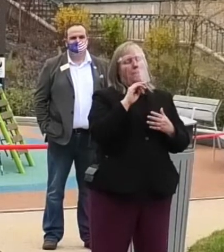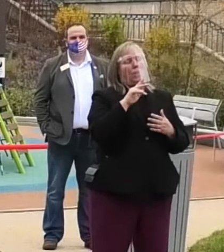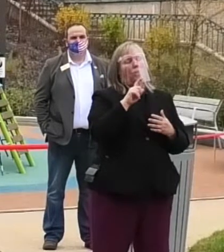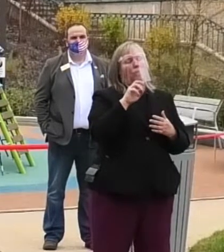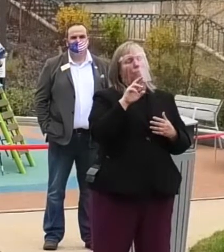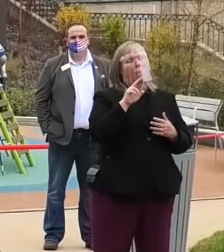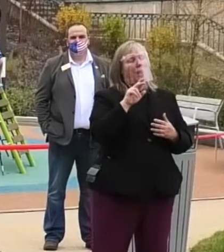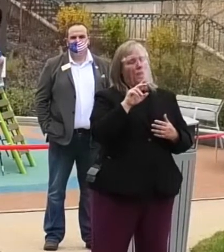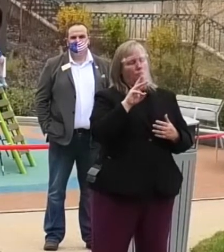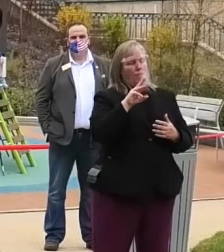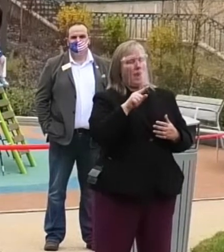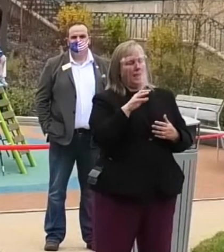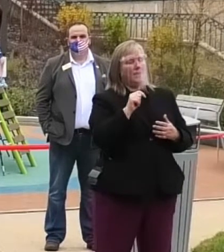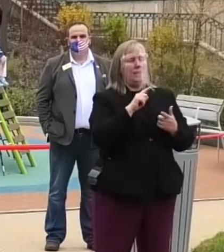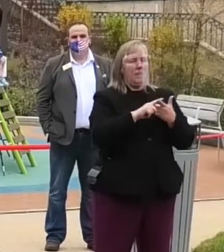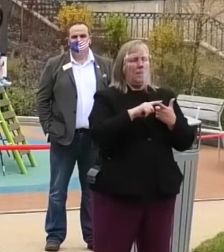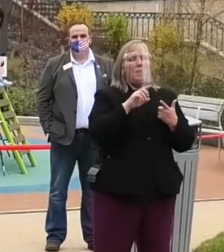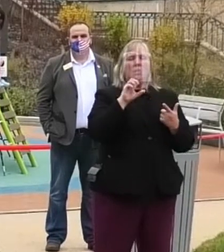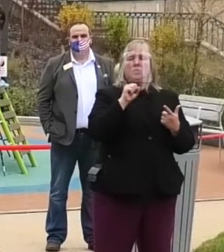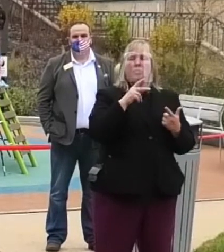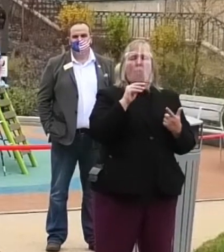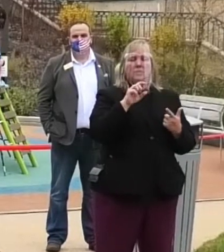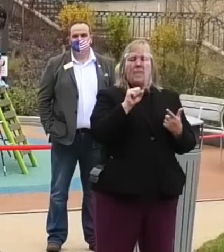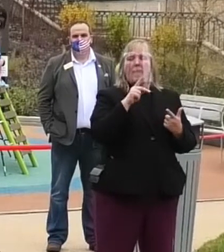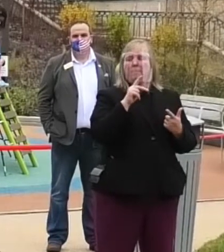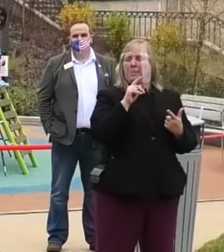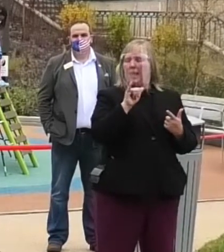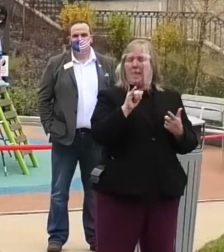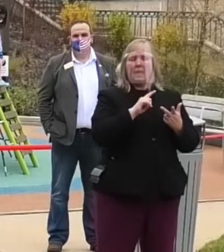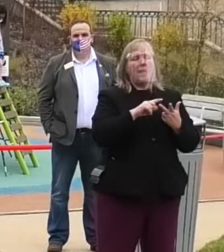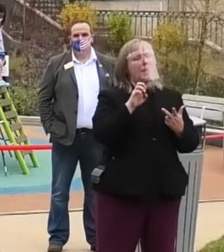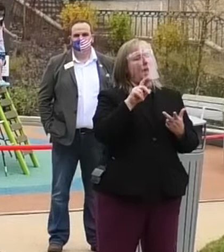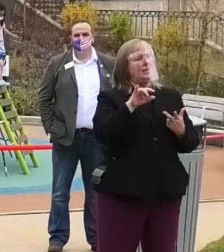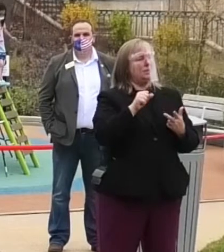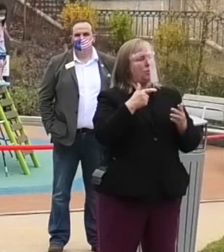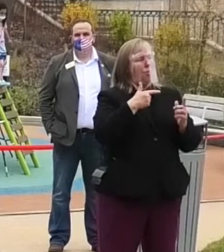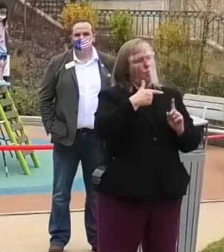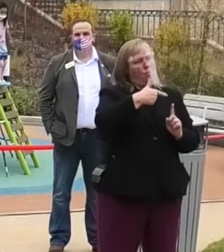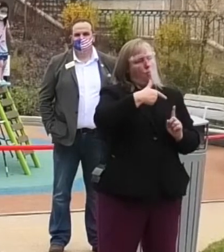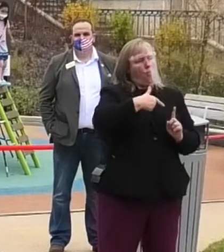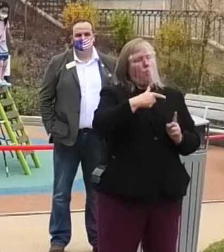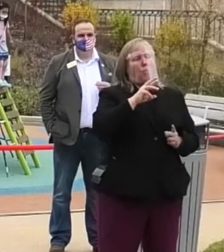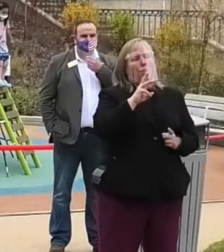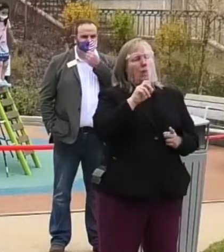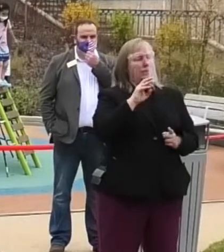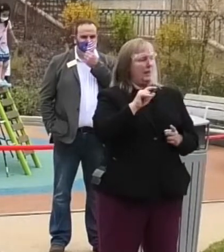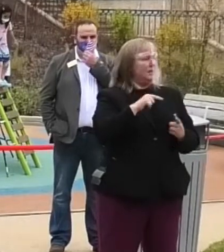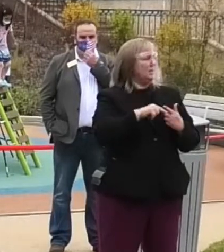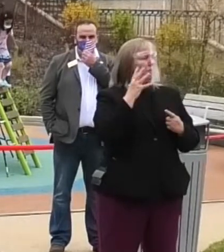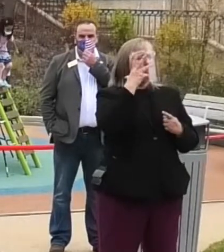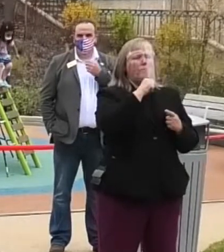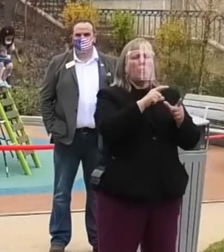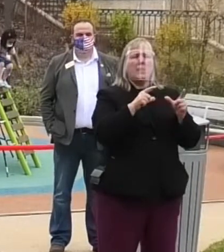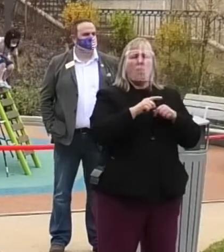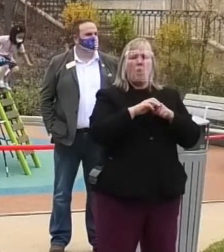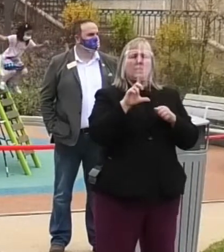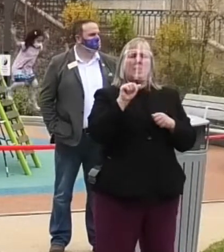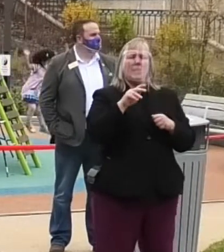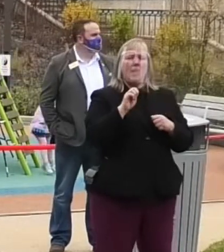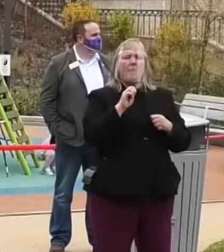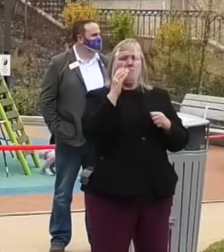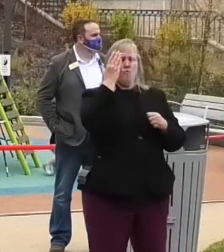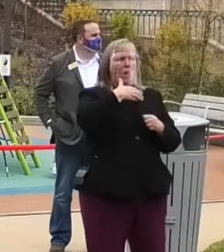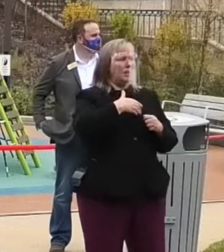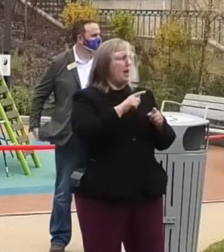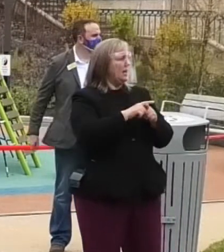and Eddie's Welding. This park is in such a beautiful location here on the lakefront with the Lake Kitimukande